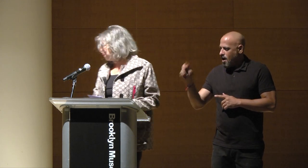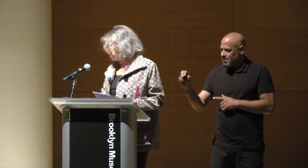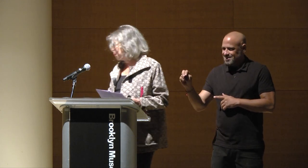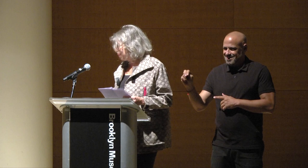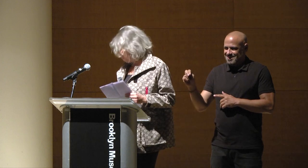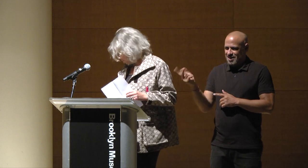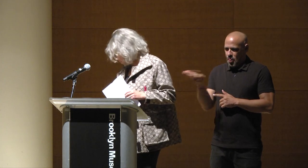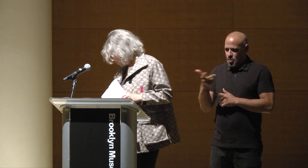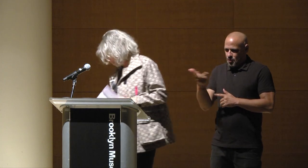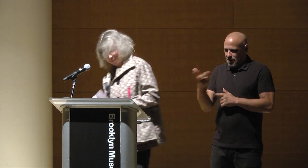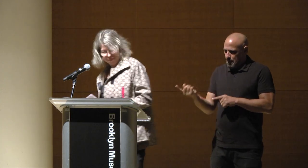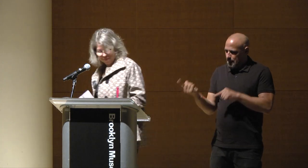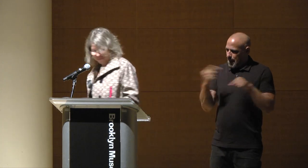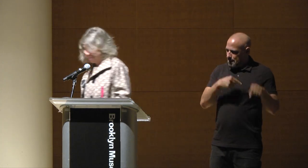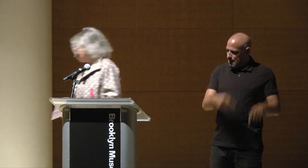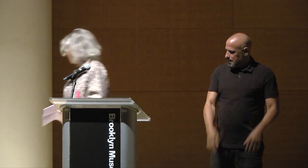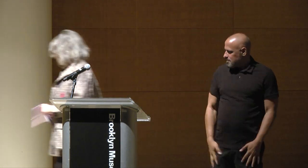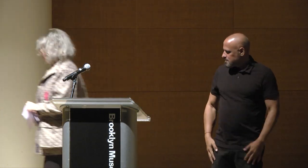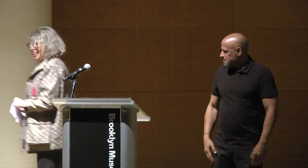here.